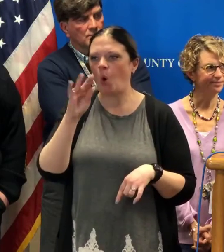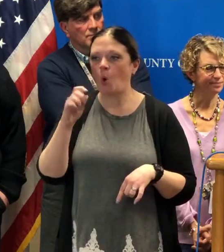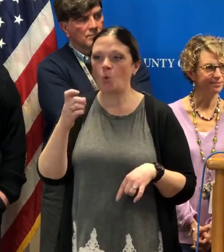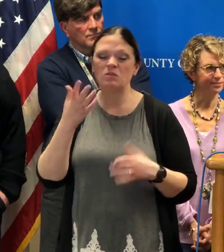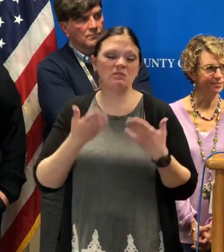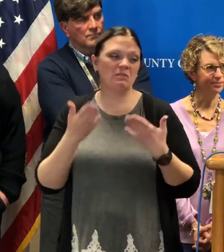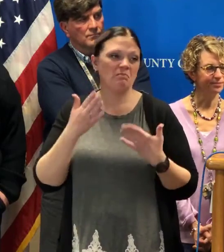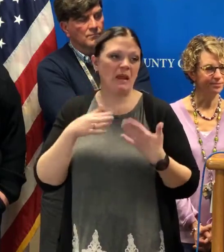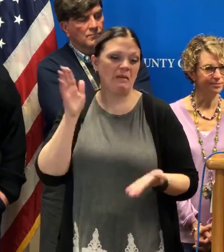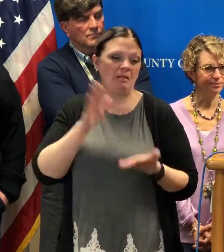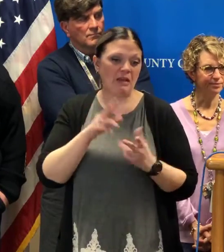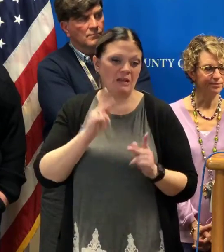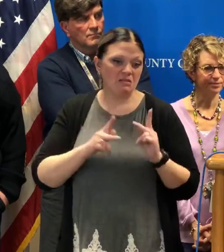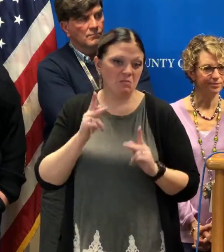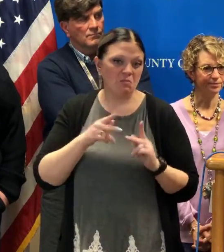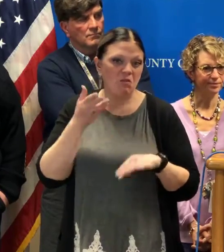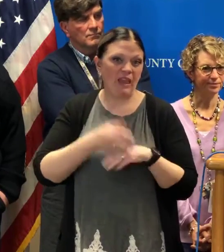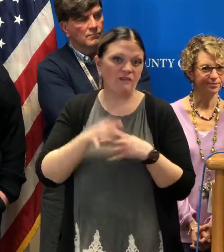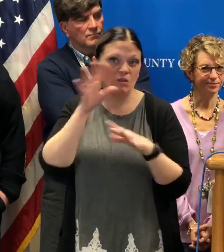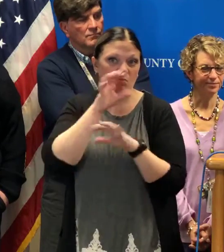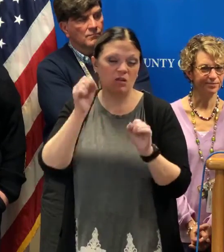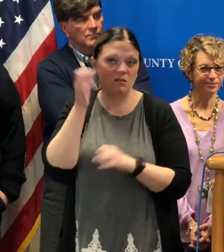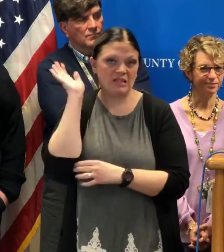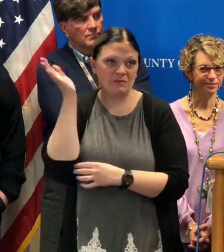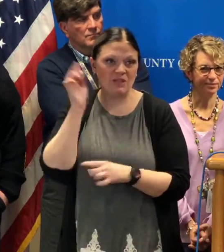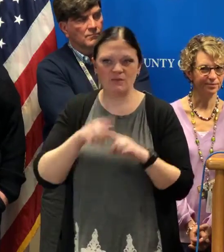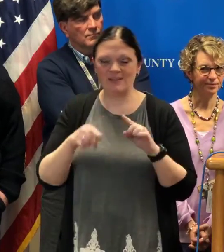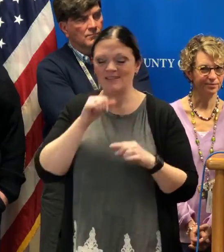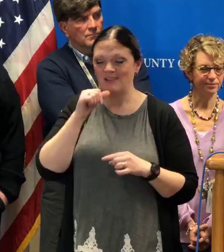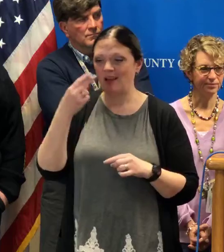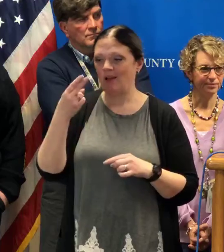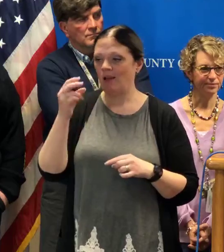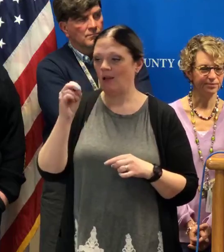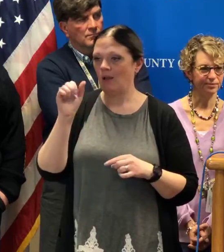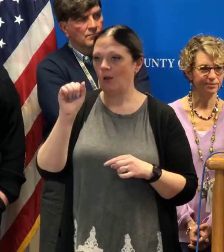today than there were yesterday after the president's speech. But it's not a hoax. Yes?